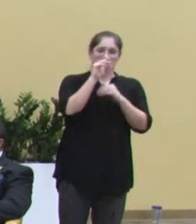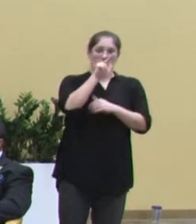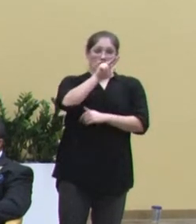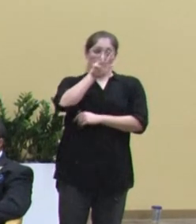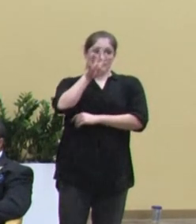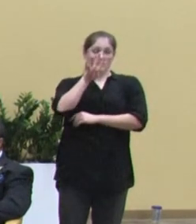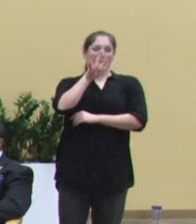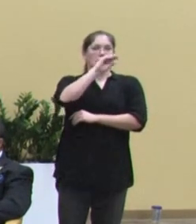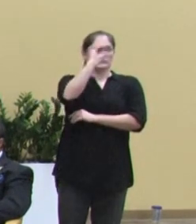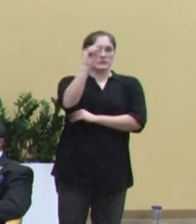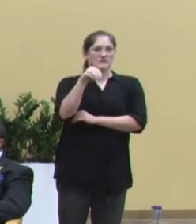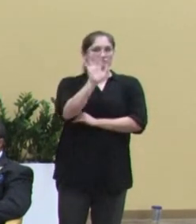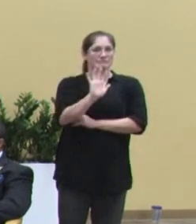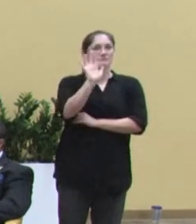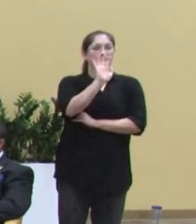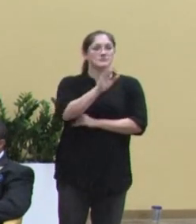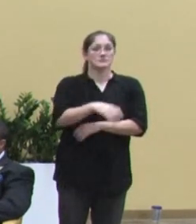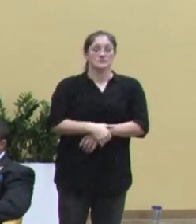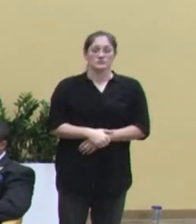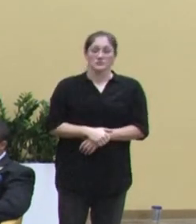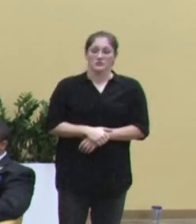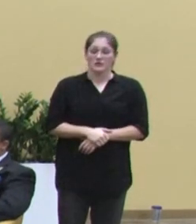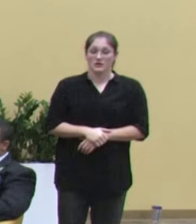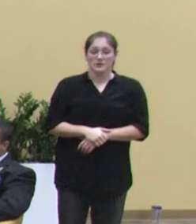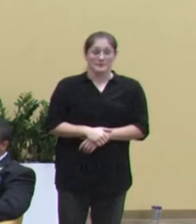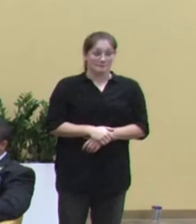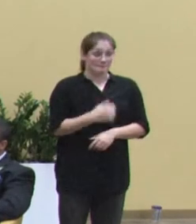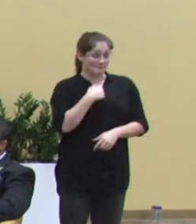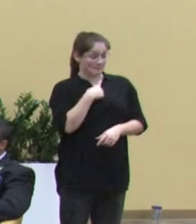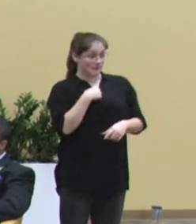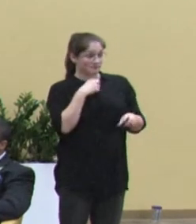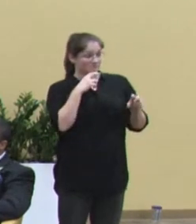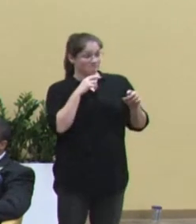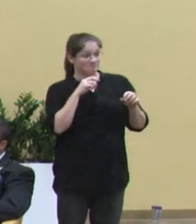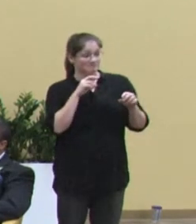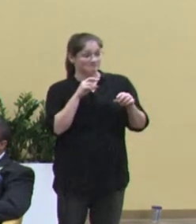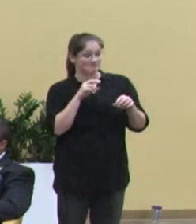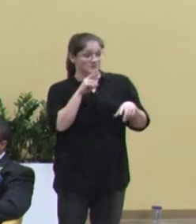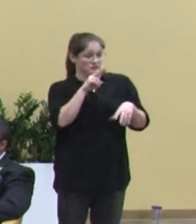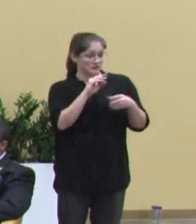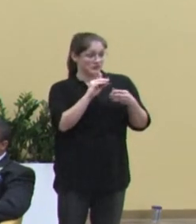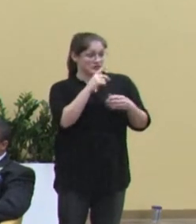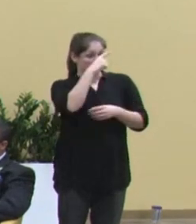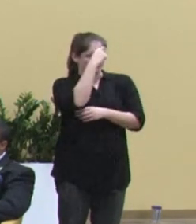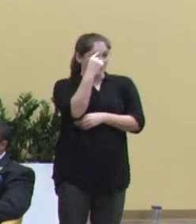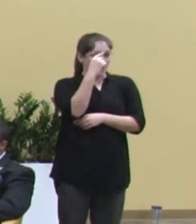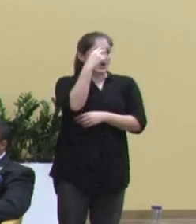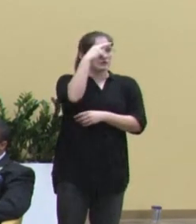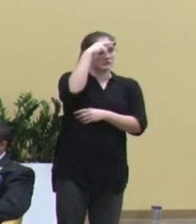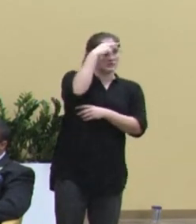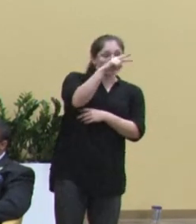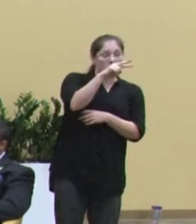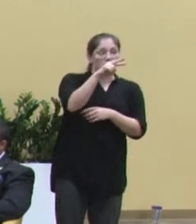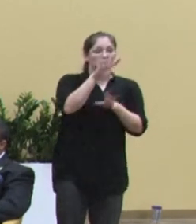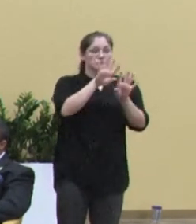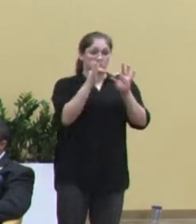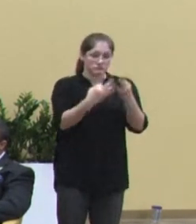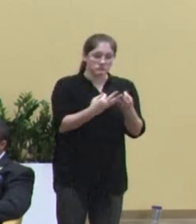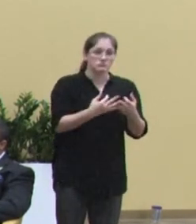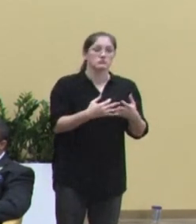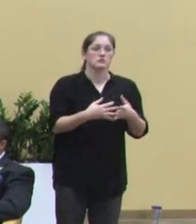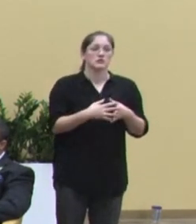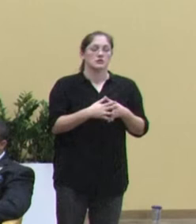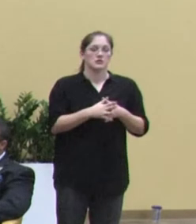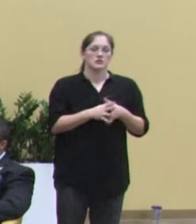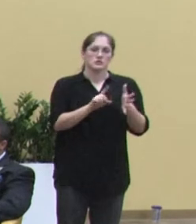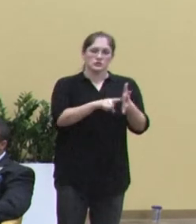Right. And when I look at Black families, Hispanic families, all families, you start to look